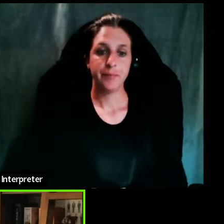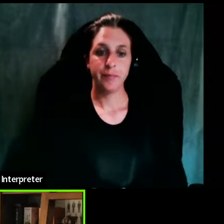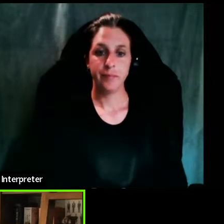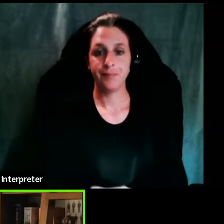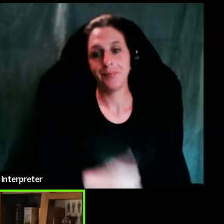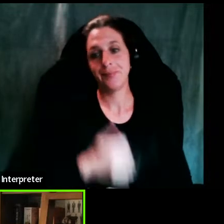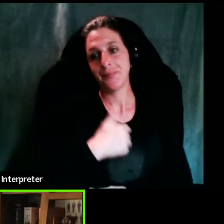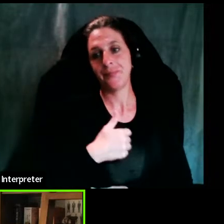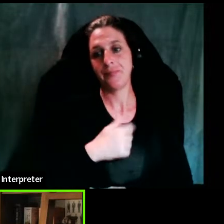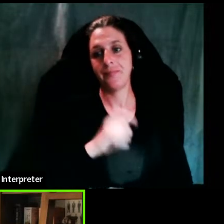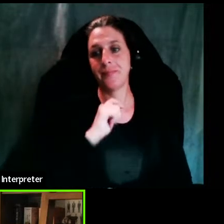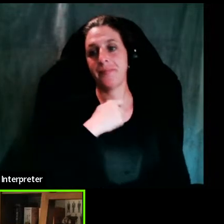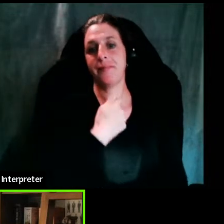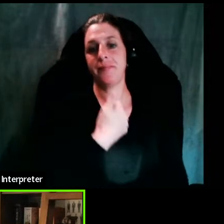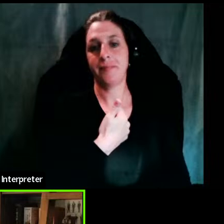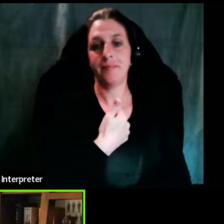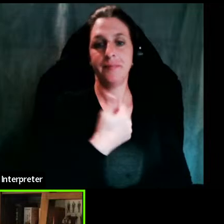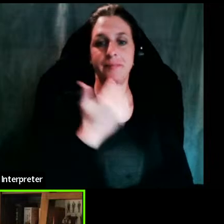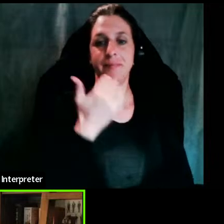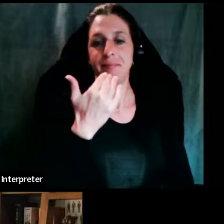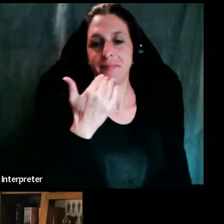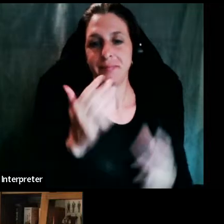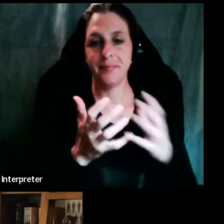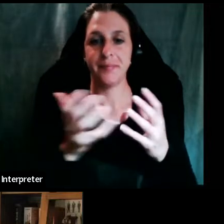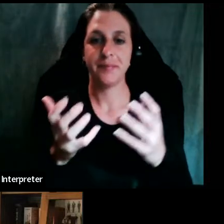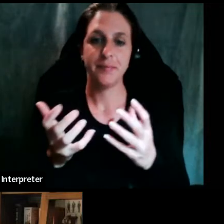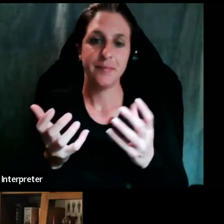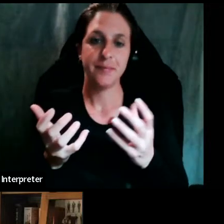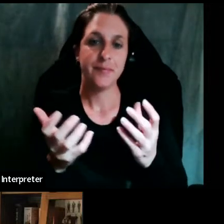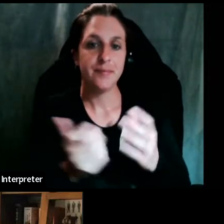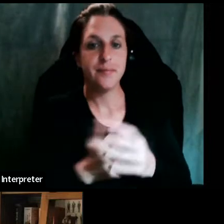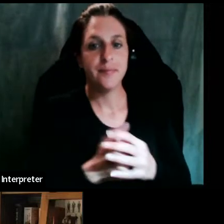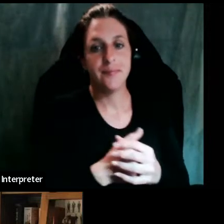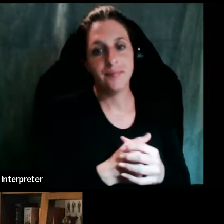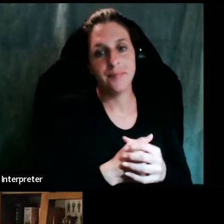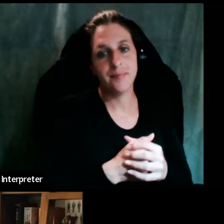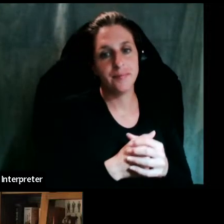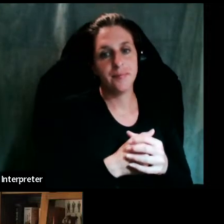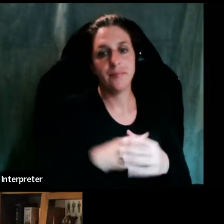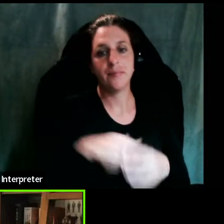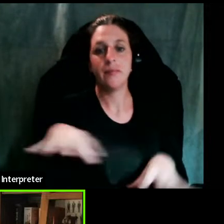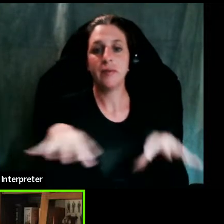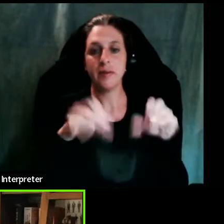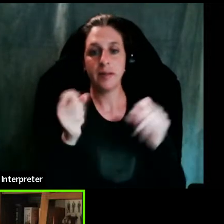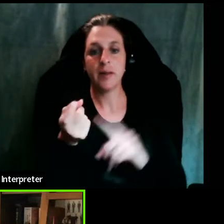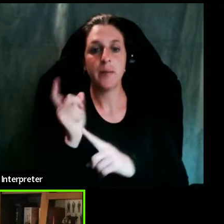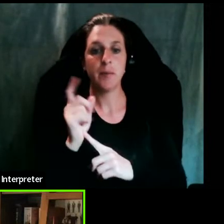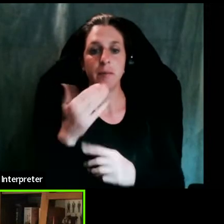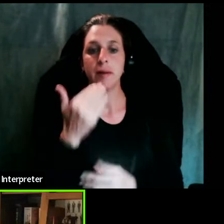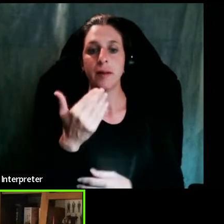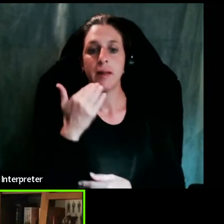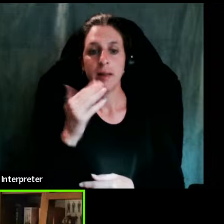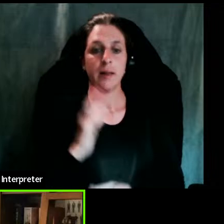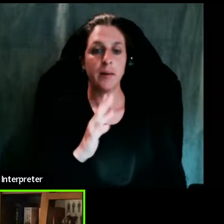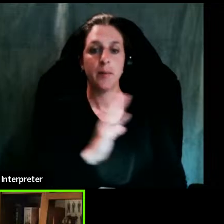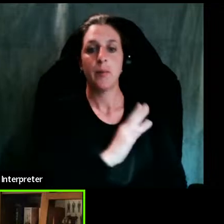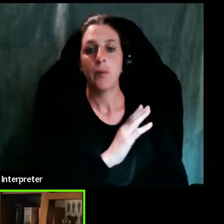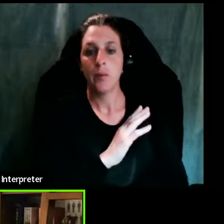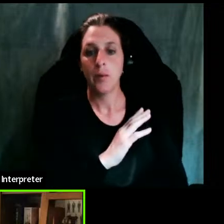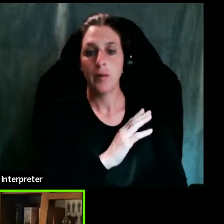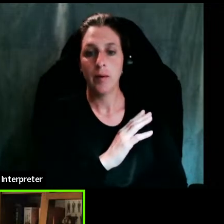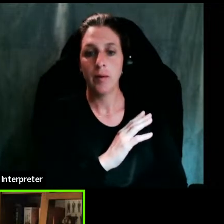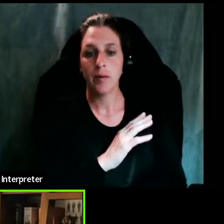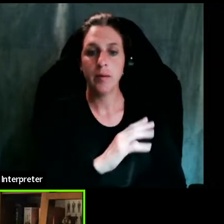Sorry, let me unmute myself. Thank you very much. I want to take a moment to thank the board, President Lahia